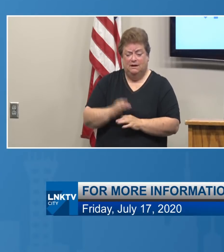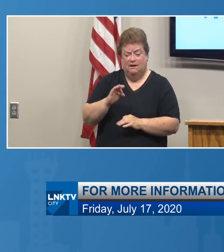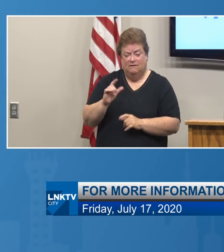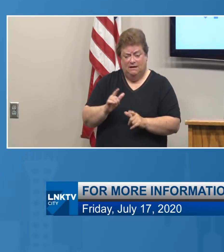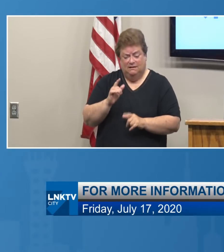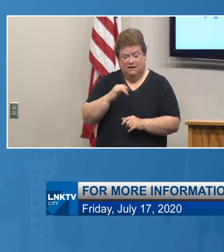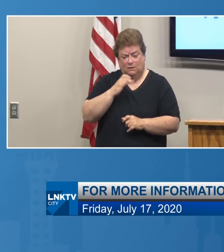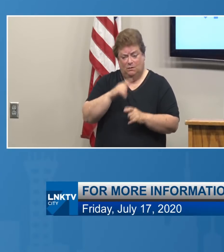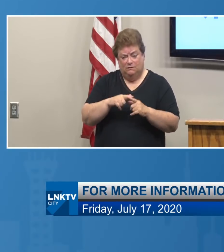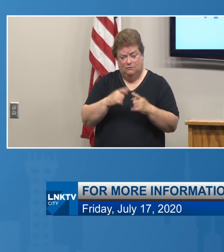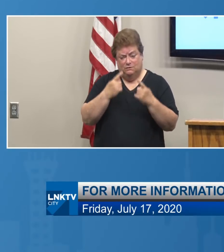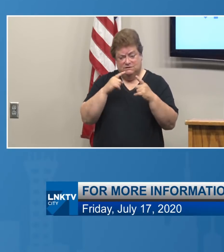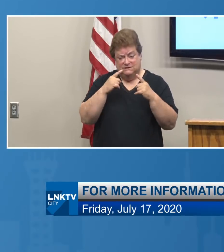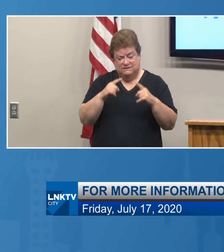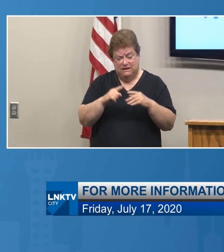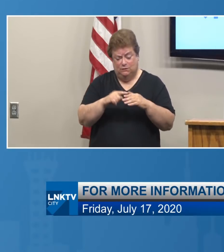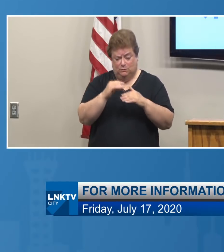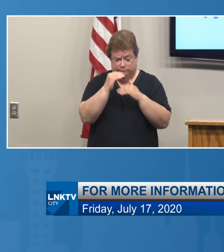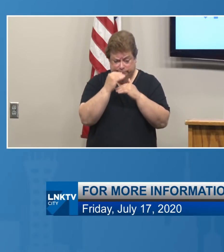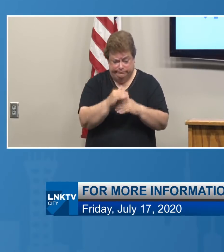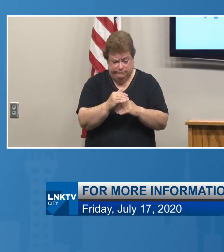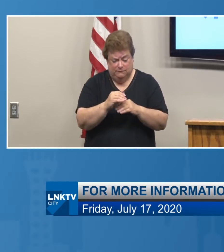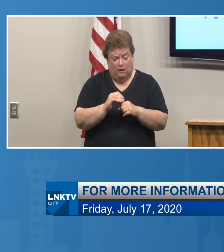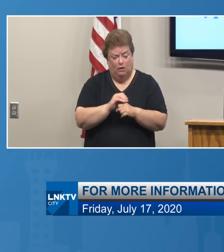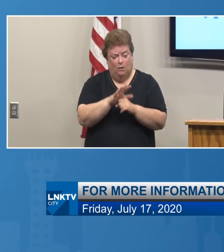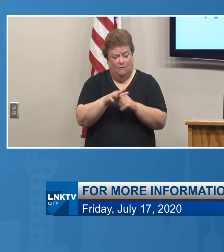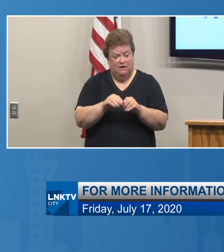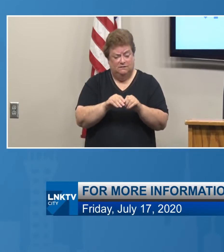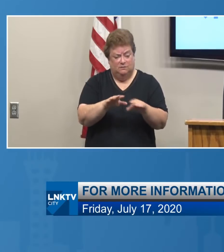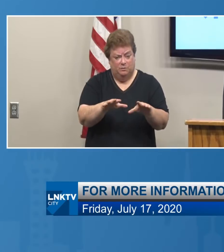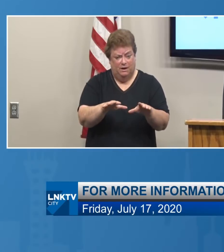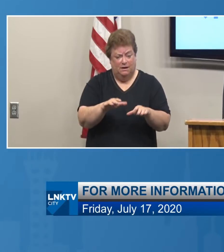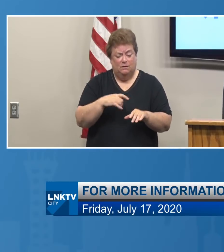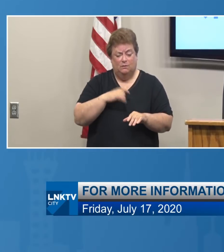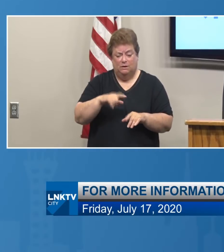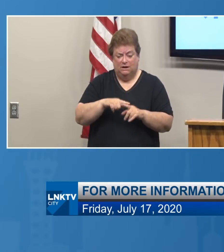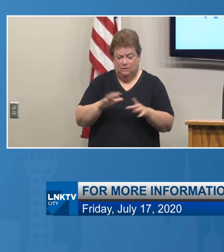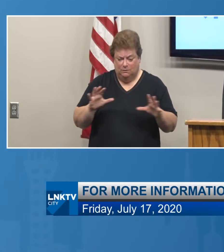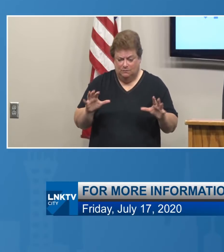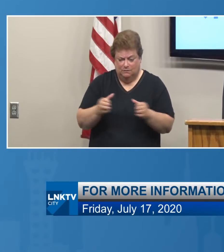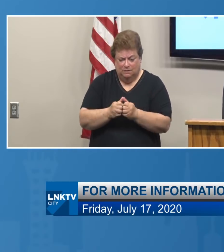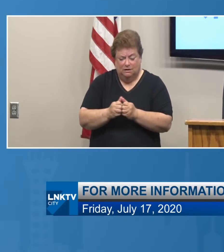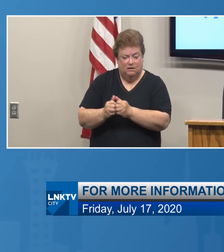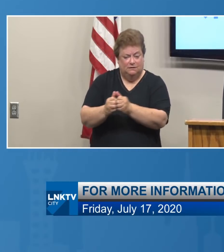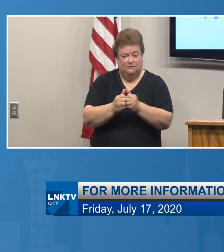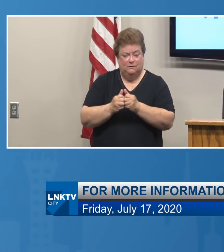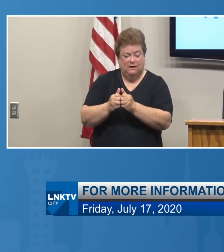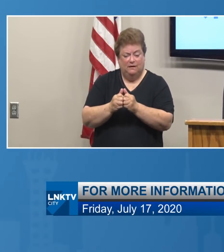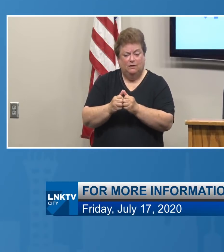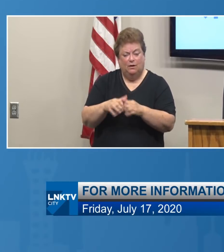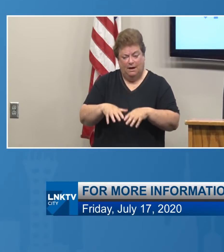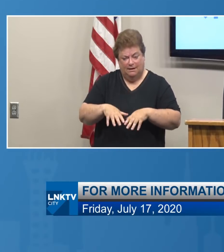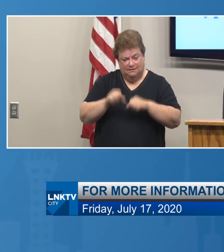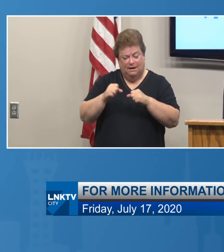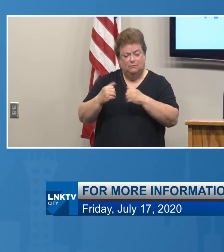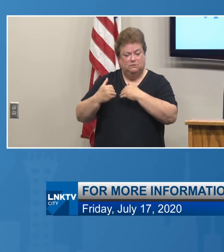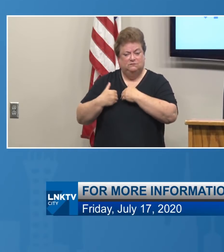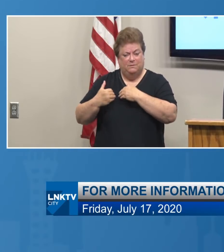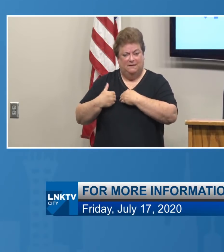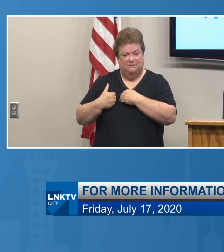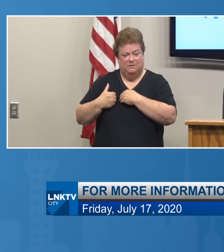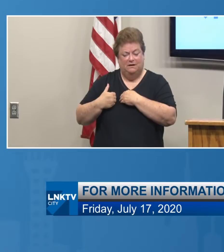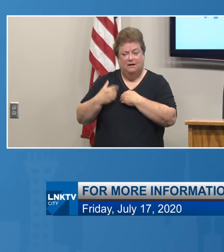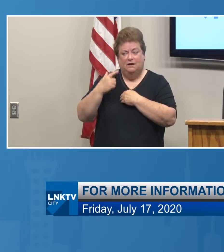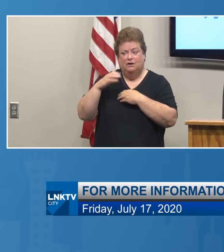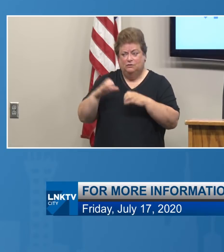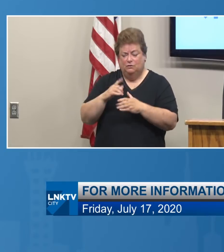and minimize the spread of COVID-19, we need to pull together and take personal responsibility for